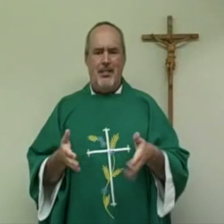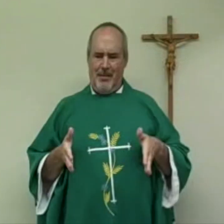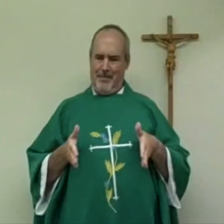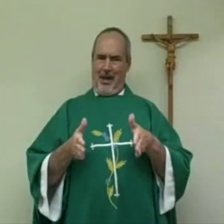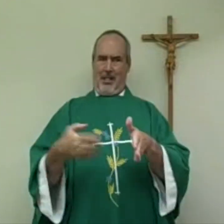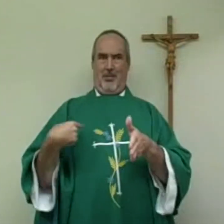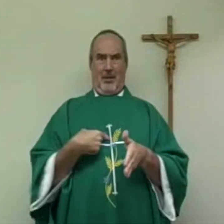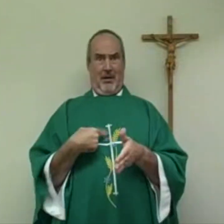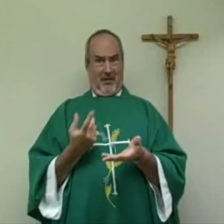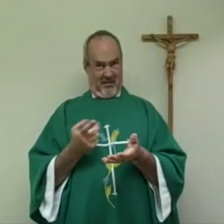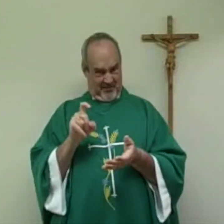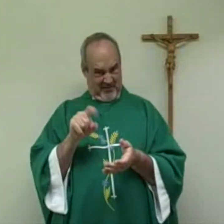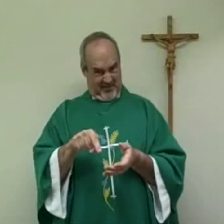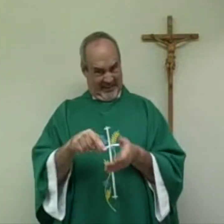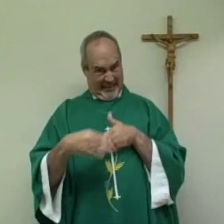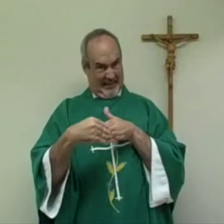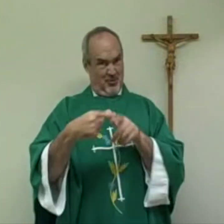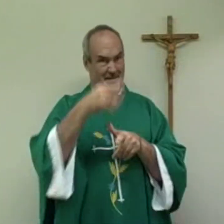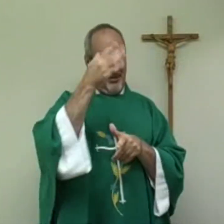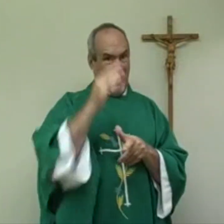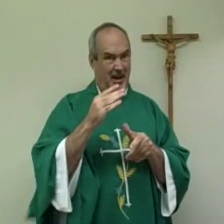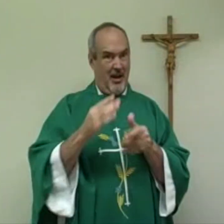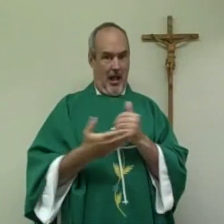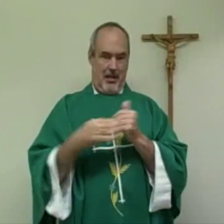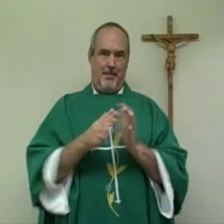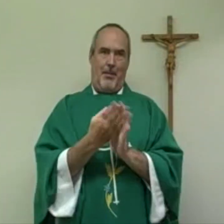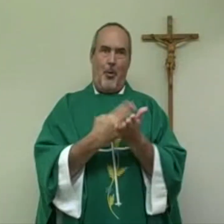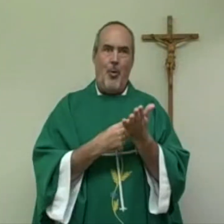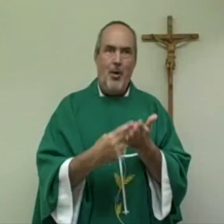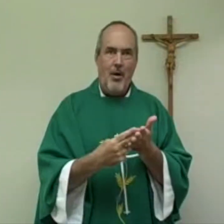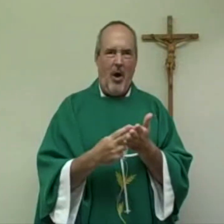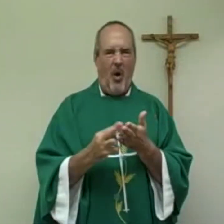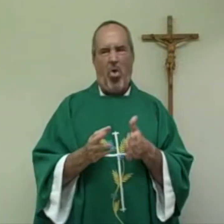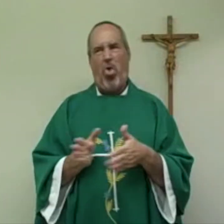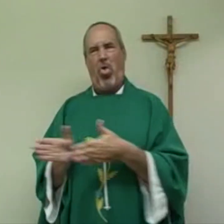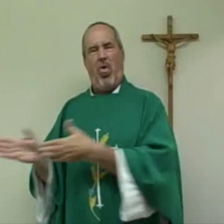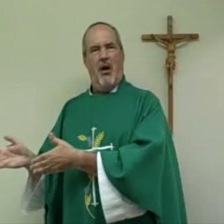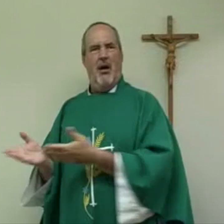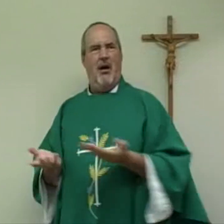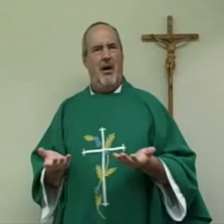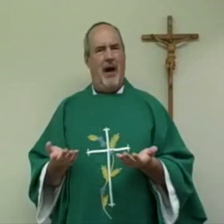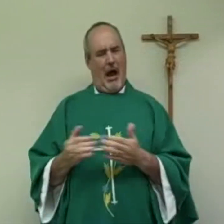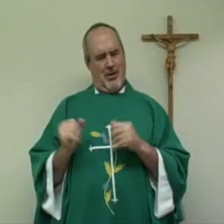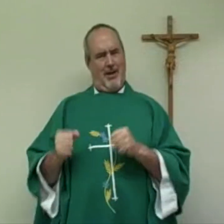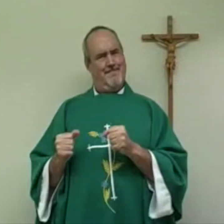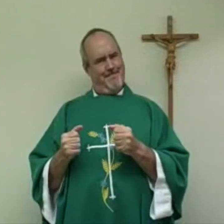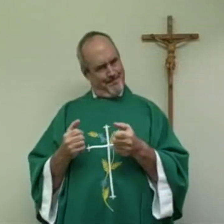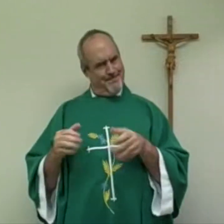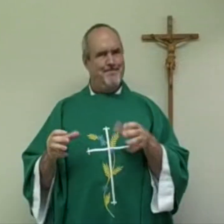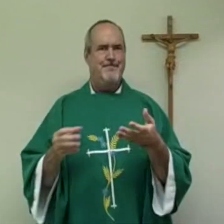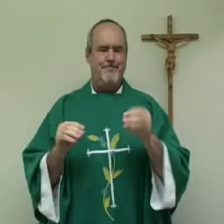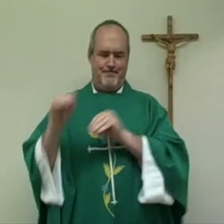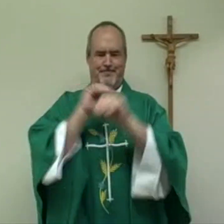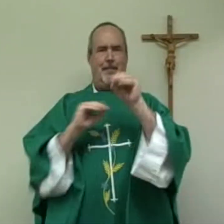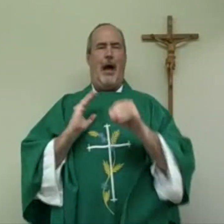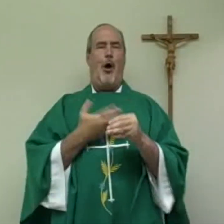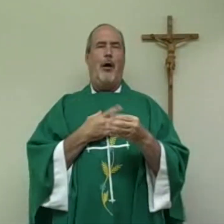hands to hold on to God, and how we can use our feet to lead us to a path that's more holy rather than one that is